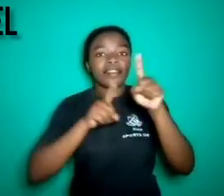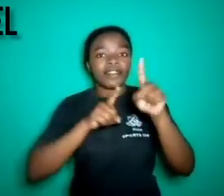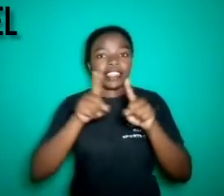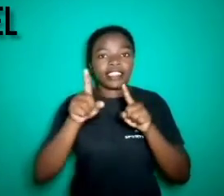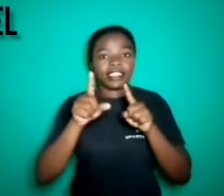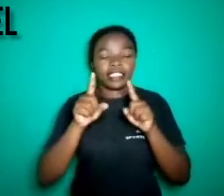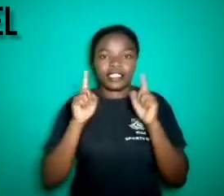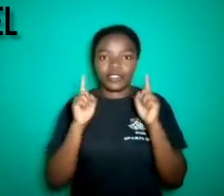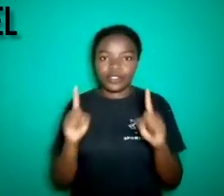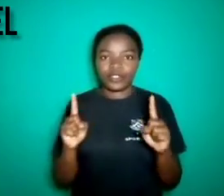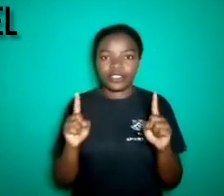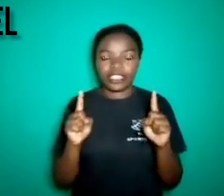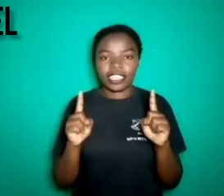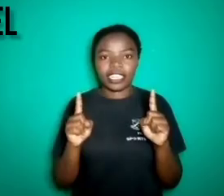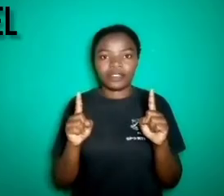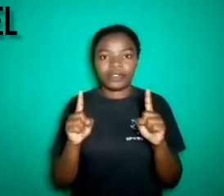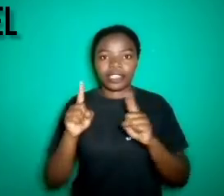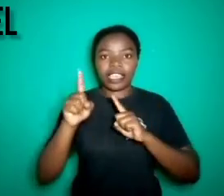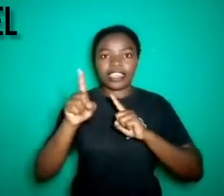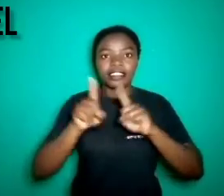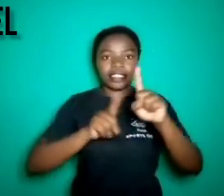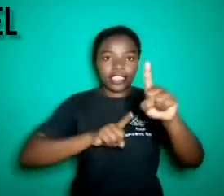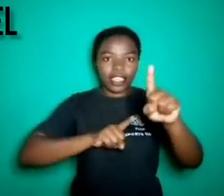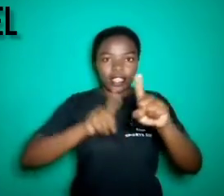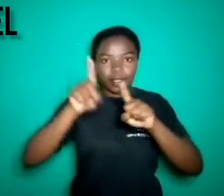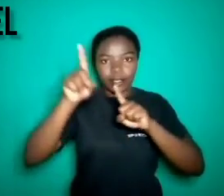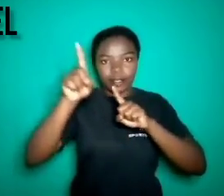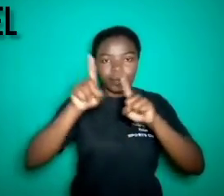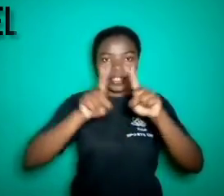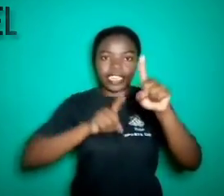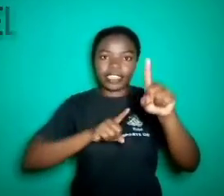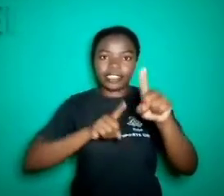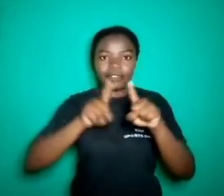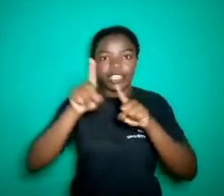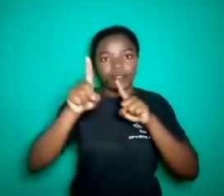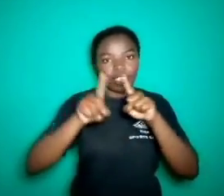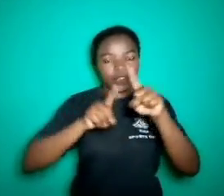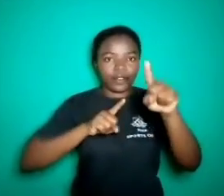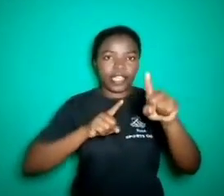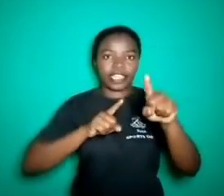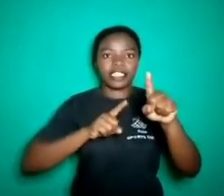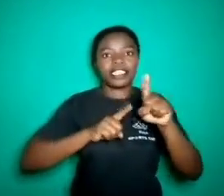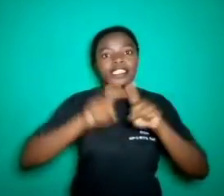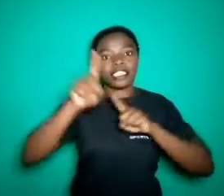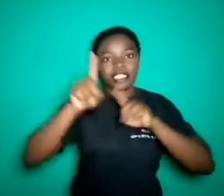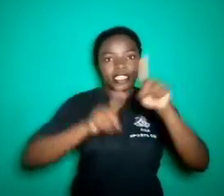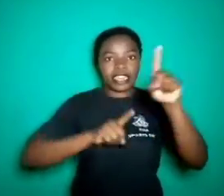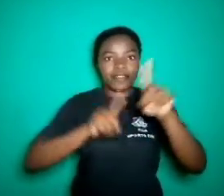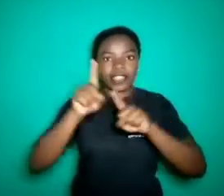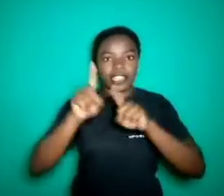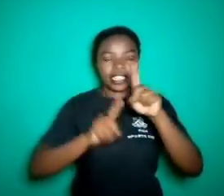Travel. You use index fingers, alternatively going forward. Travel.